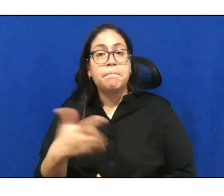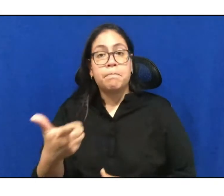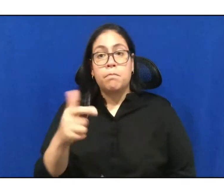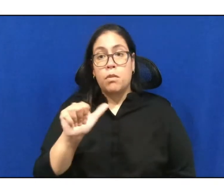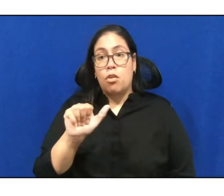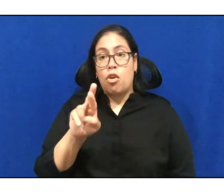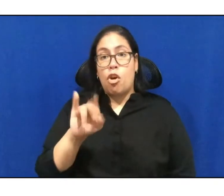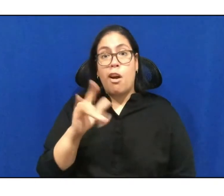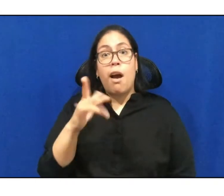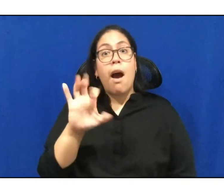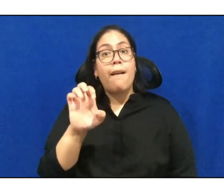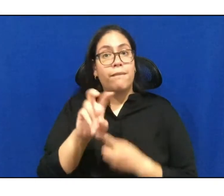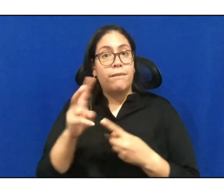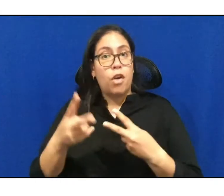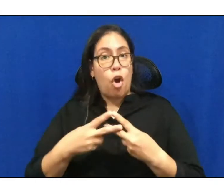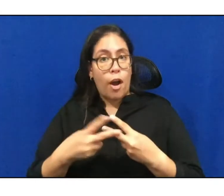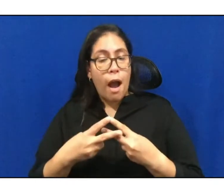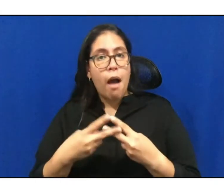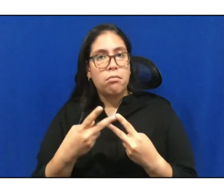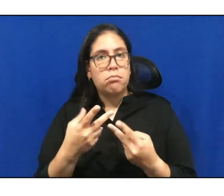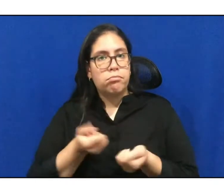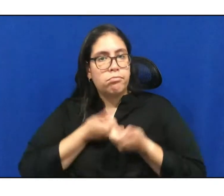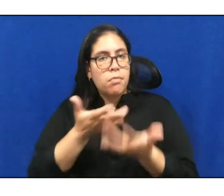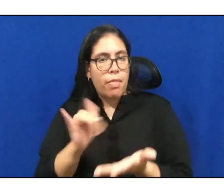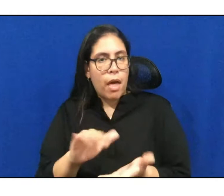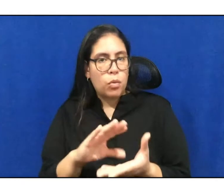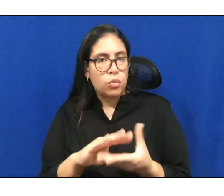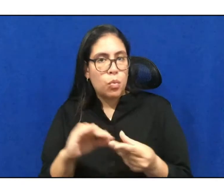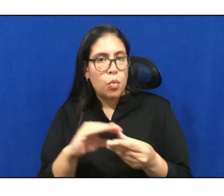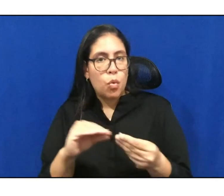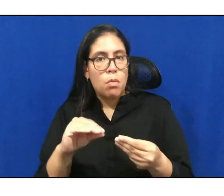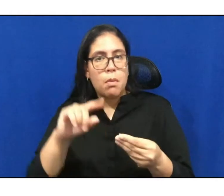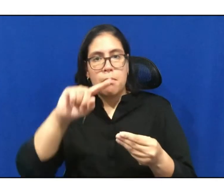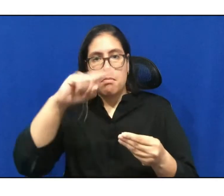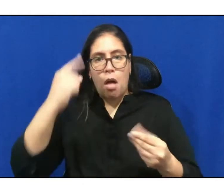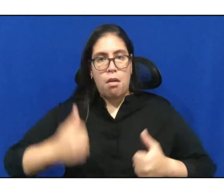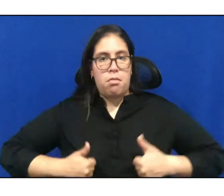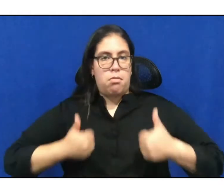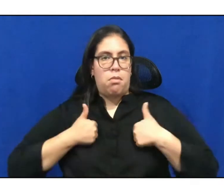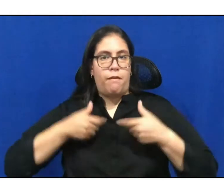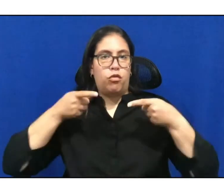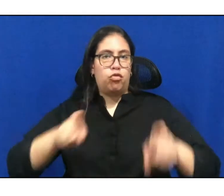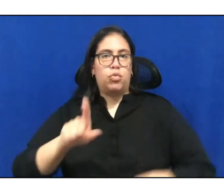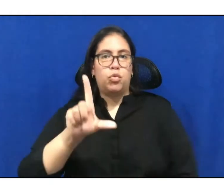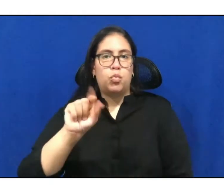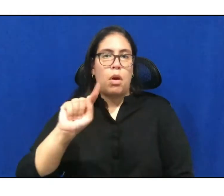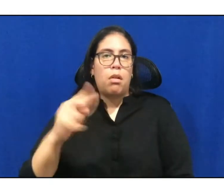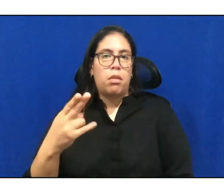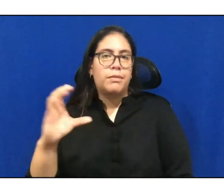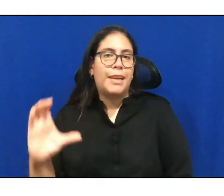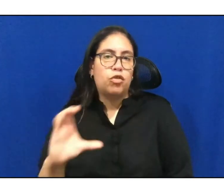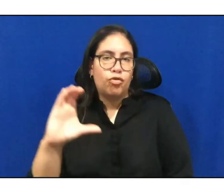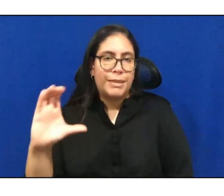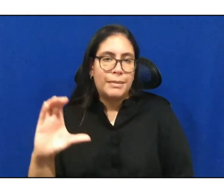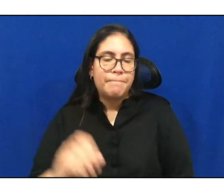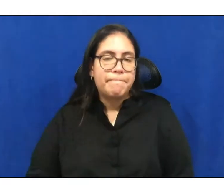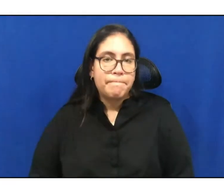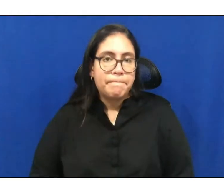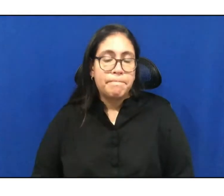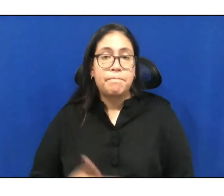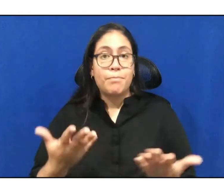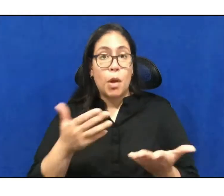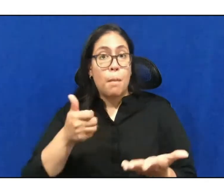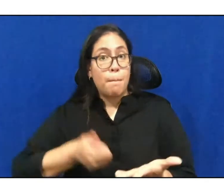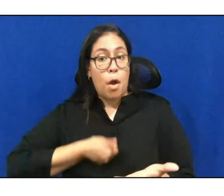and that archive specifically tells a story of Black life in the 20th century. But I also think just poetry does that across